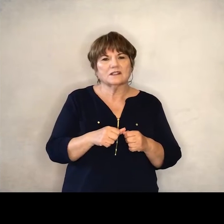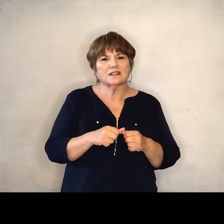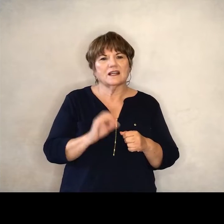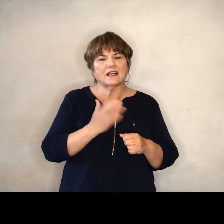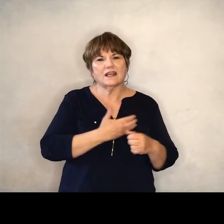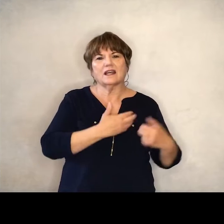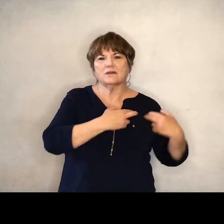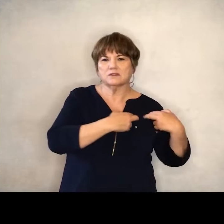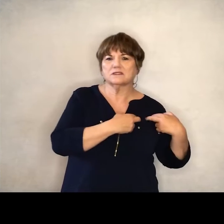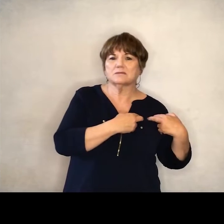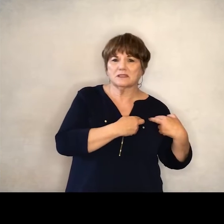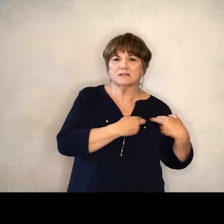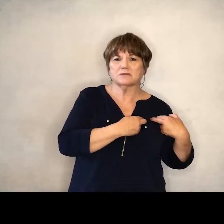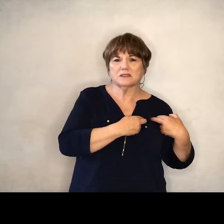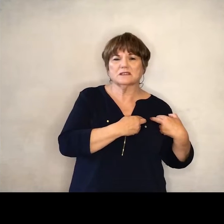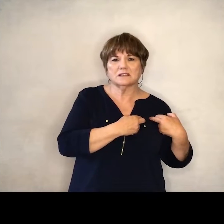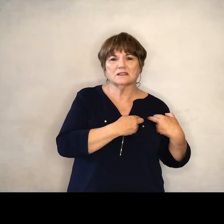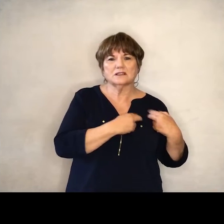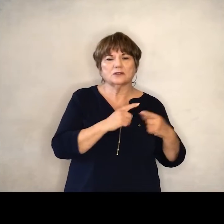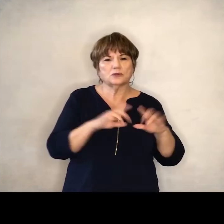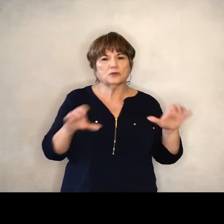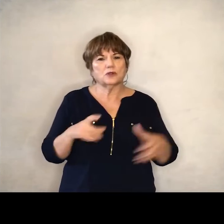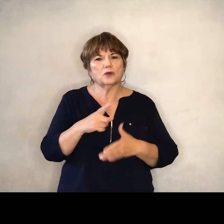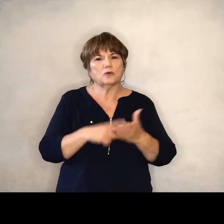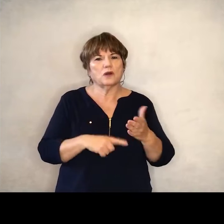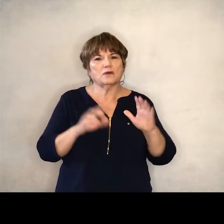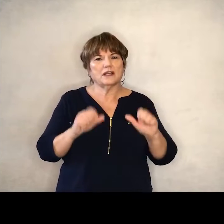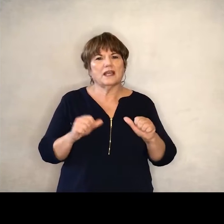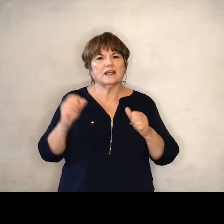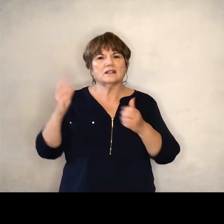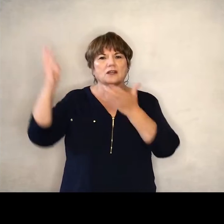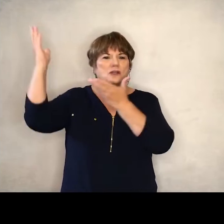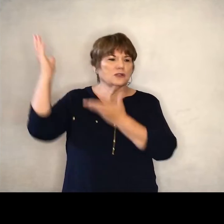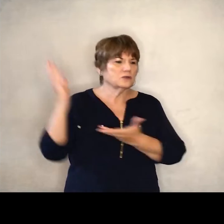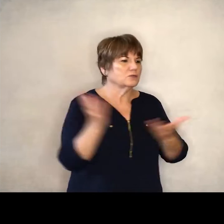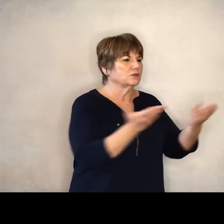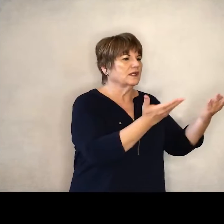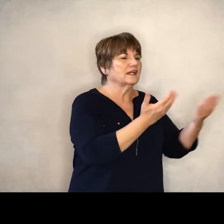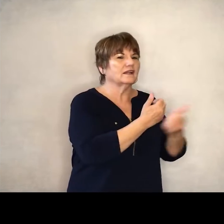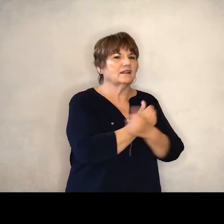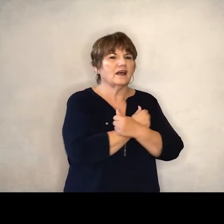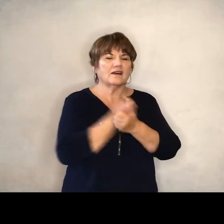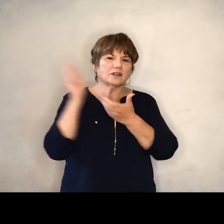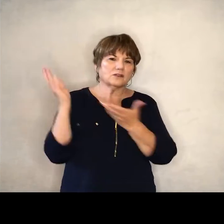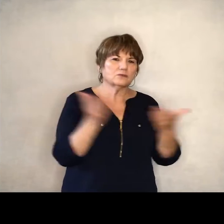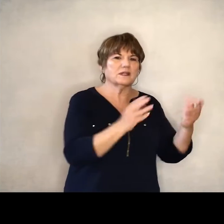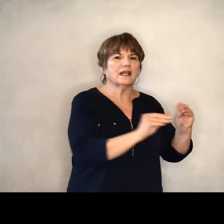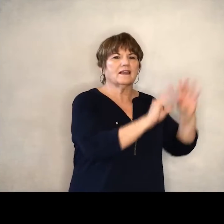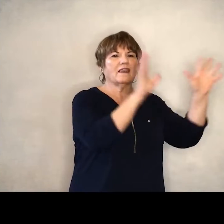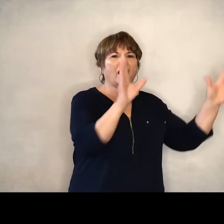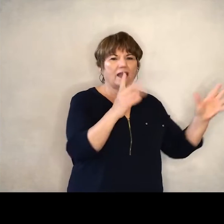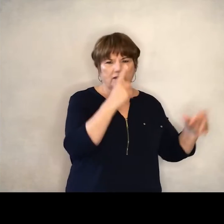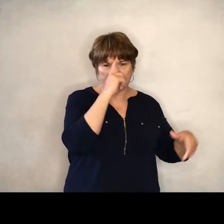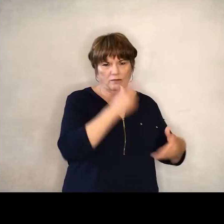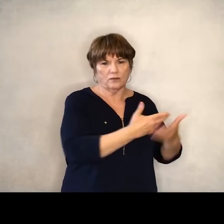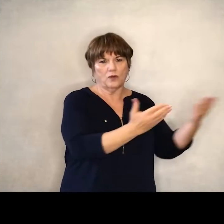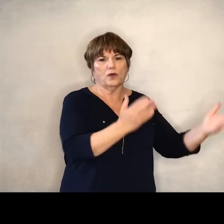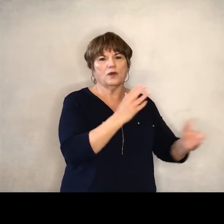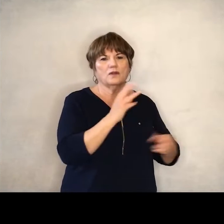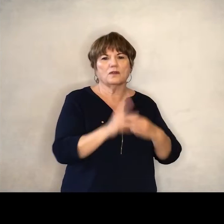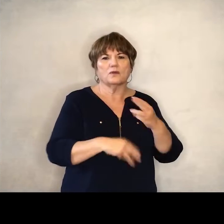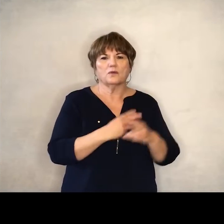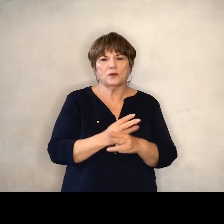responsibility to do what we can to bring love and light to the world. So let's open our time together in prayer.